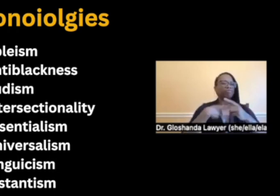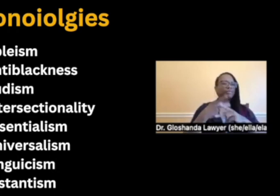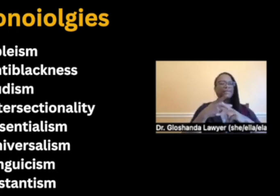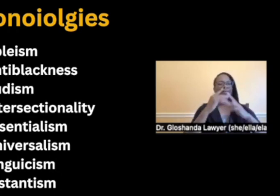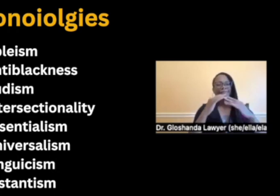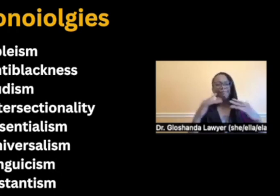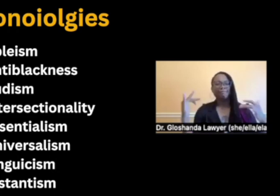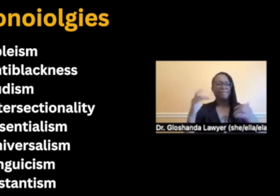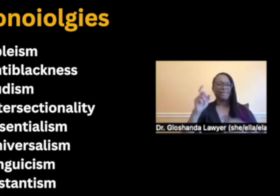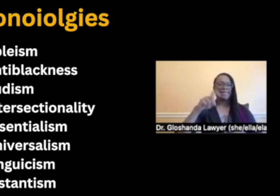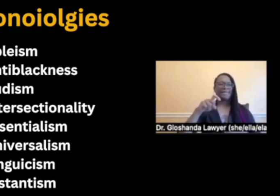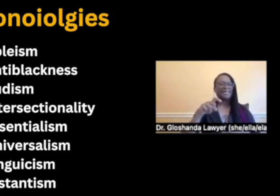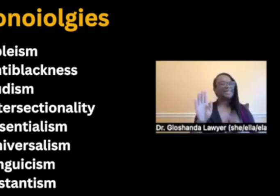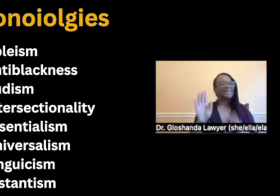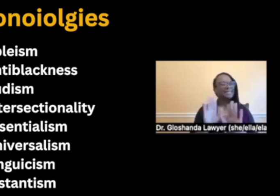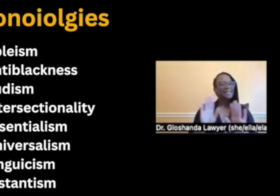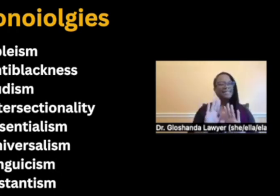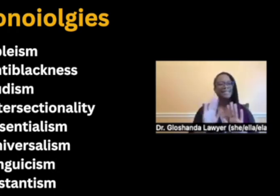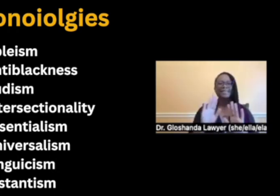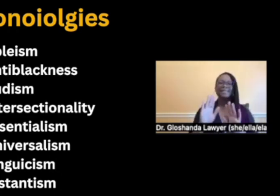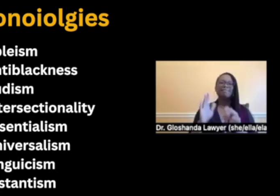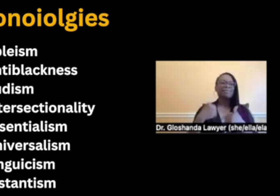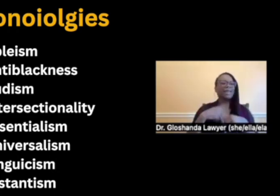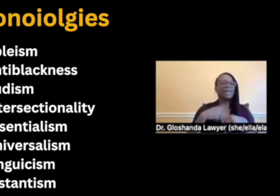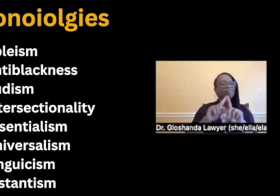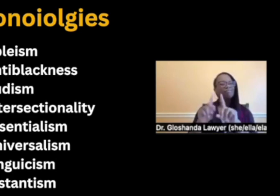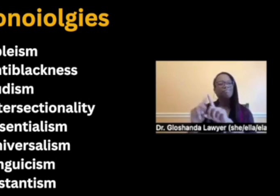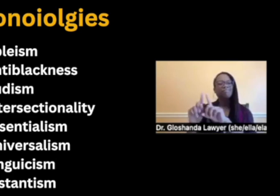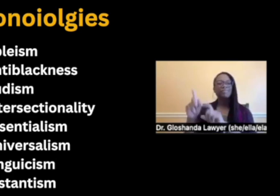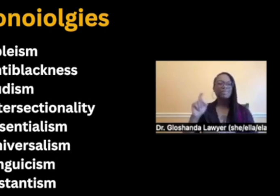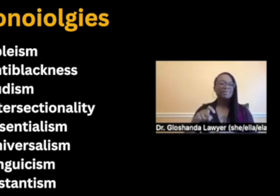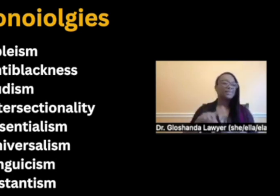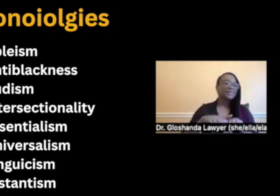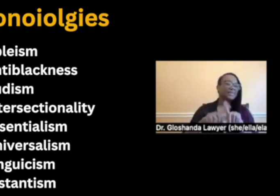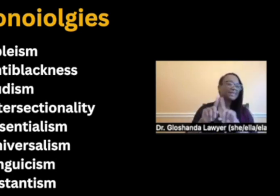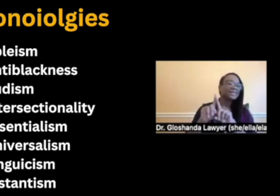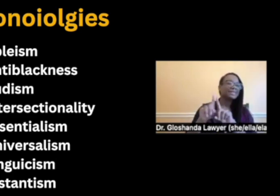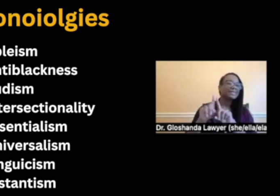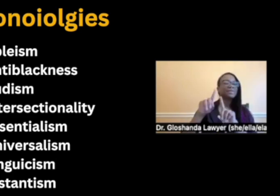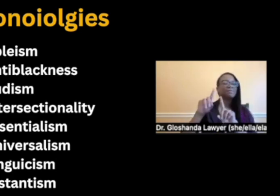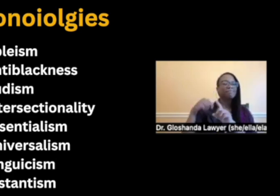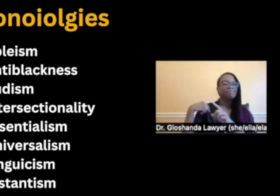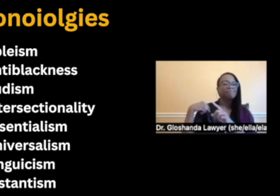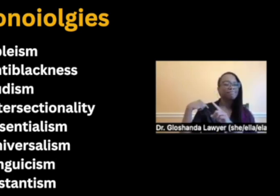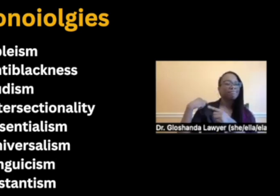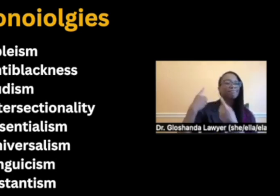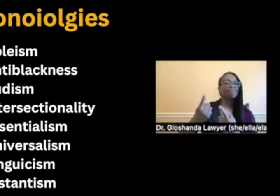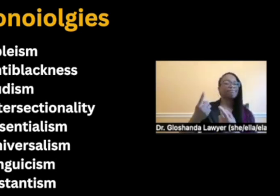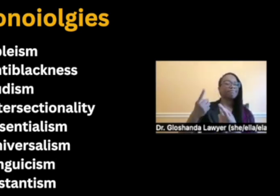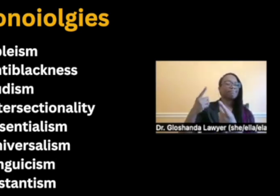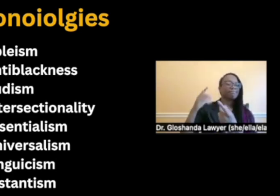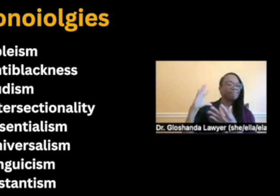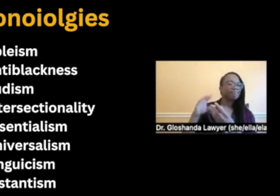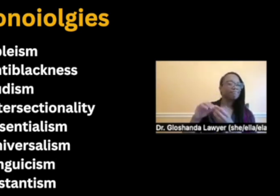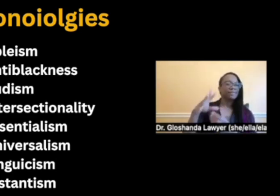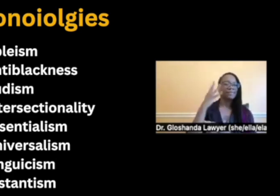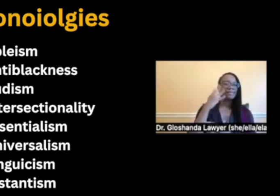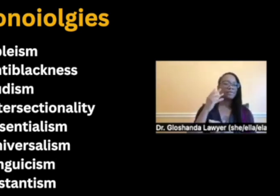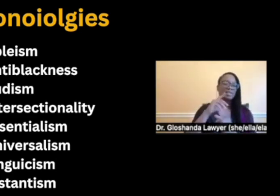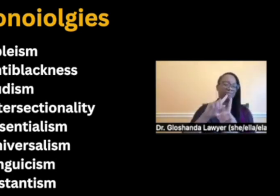of all of the students, lacking the diversity that's necessary to meet the needs of the students. And that's